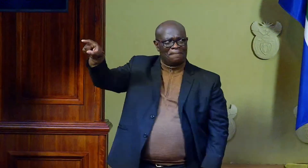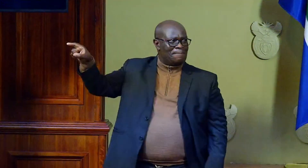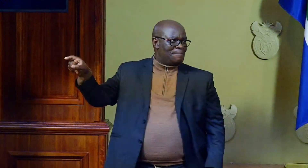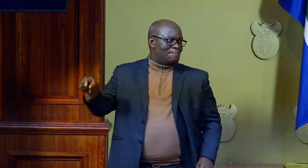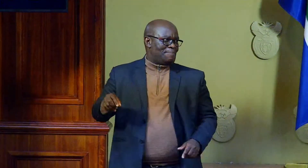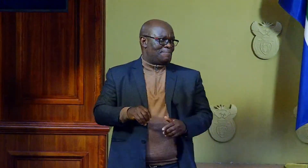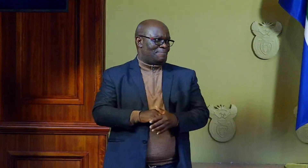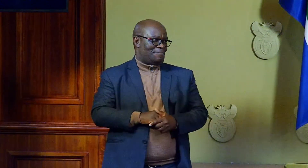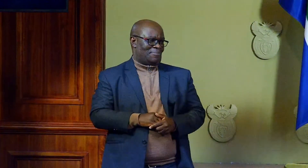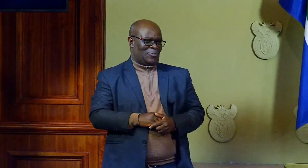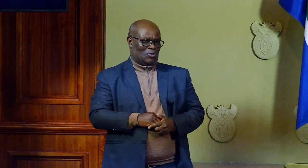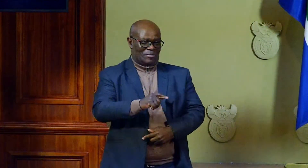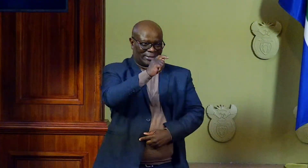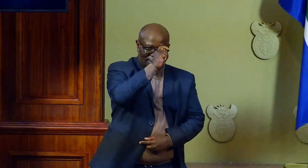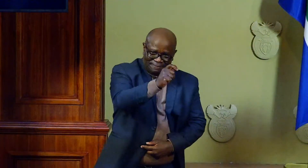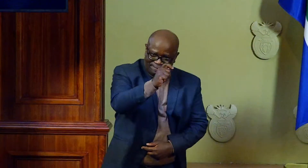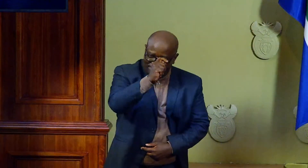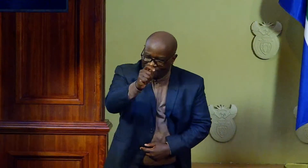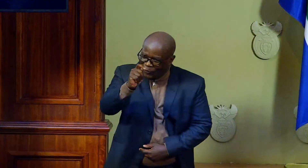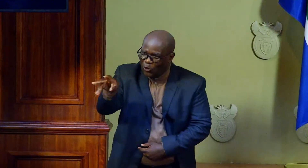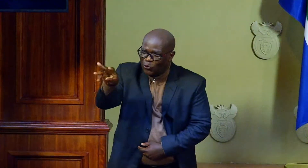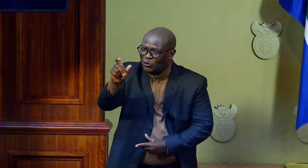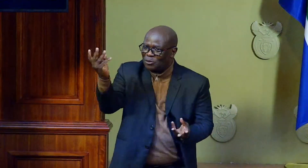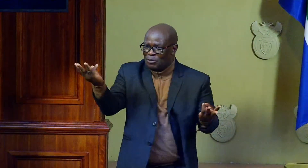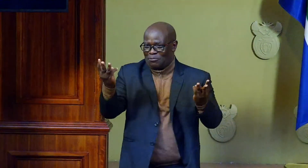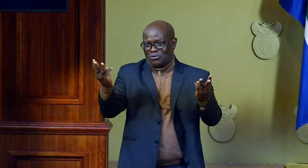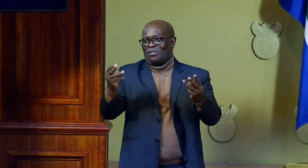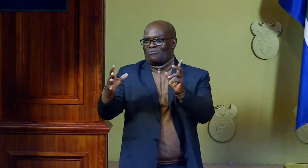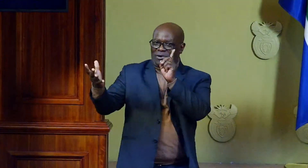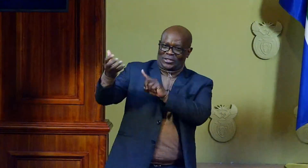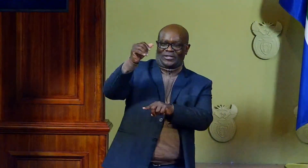all this achievement today belongs to them. We